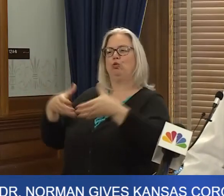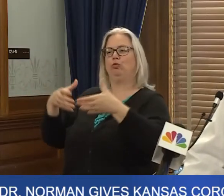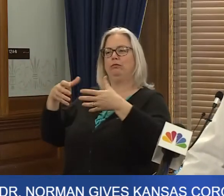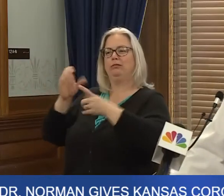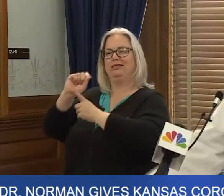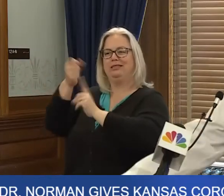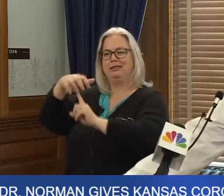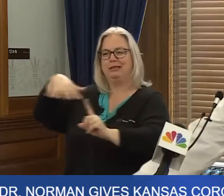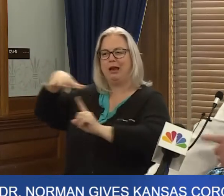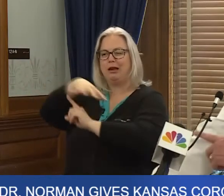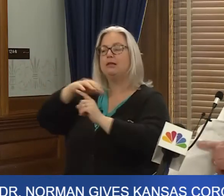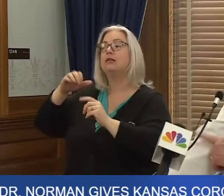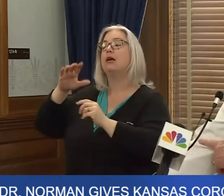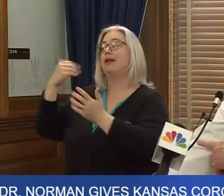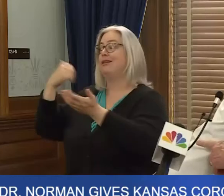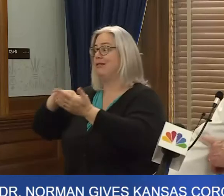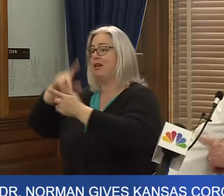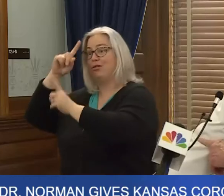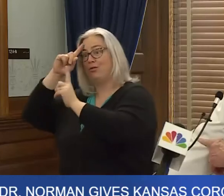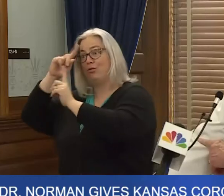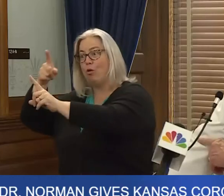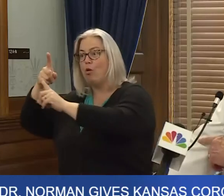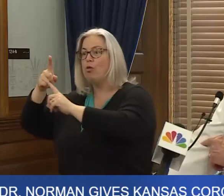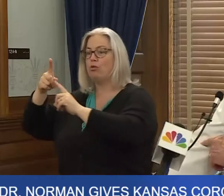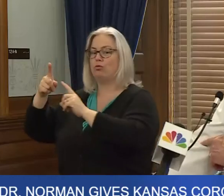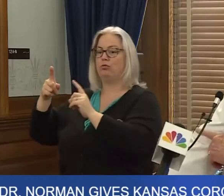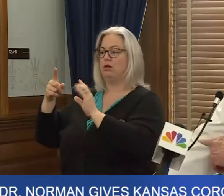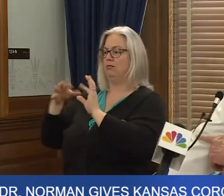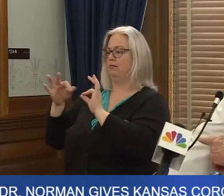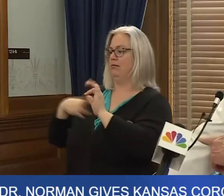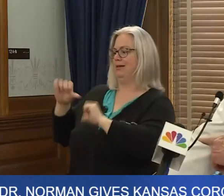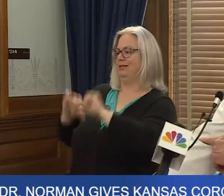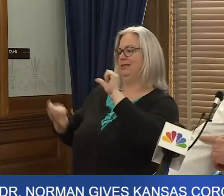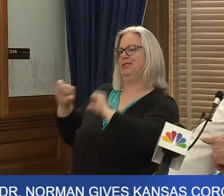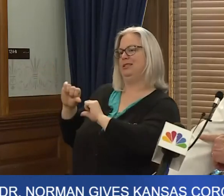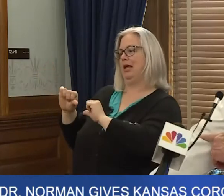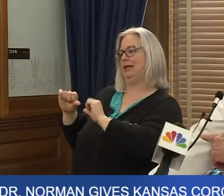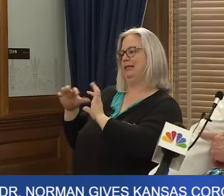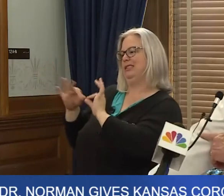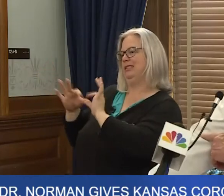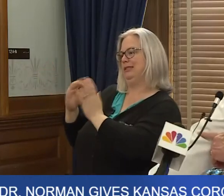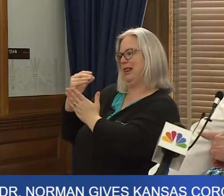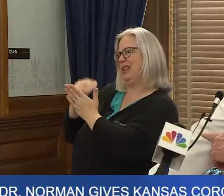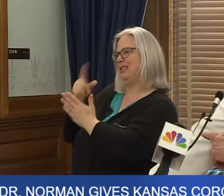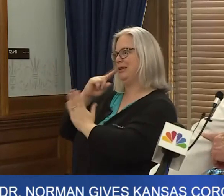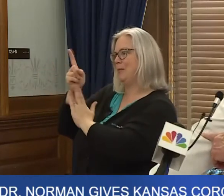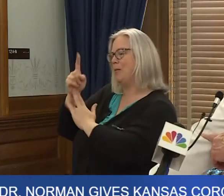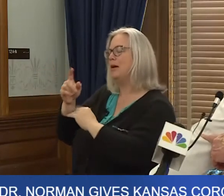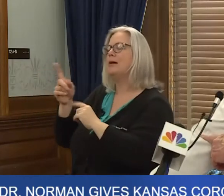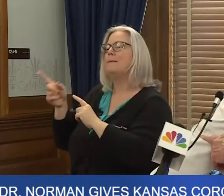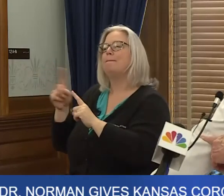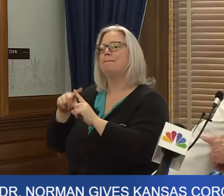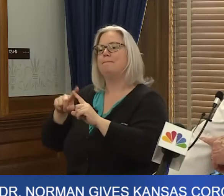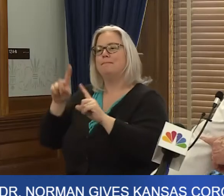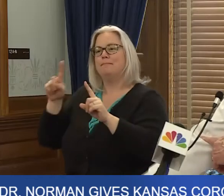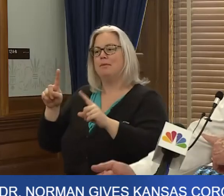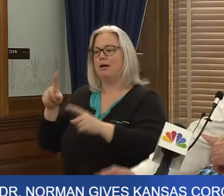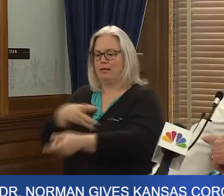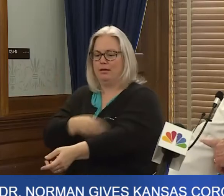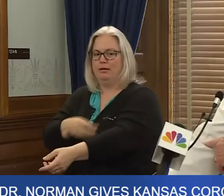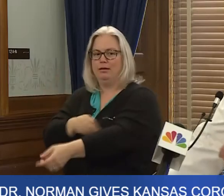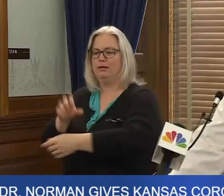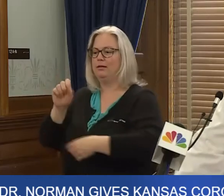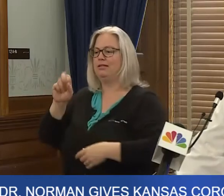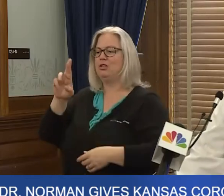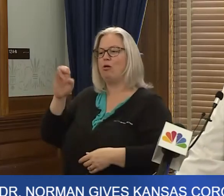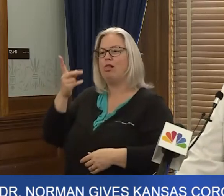then with the goal of, and I'll comment on my science moment in a moment here, of the serology